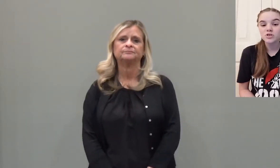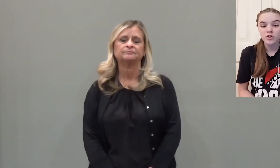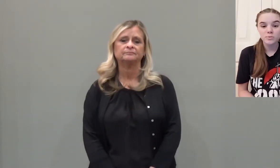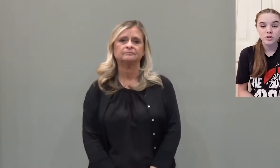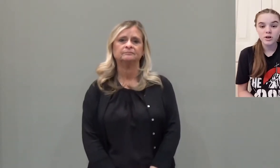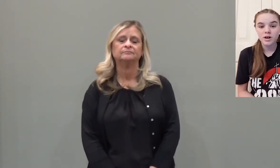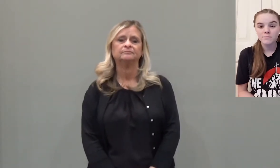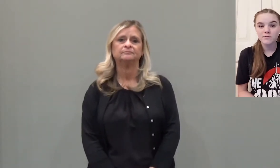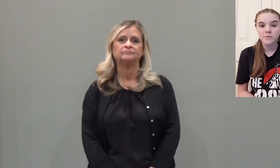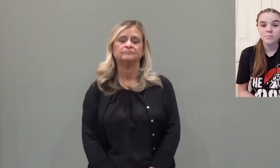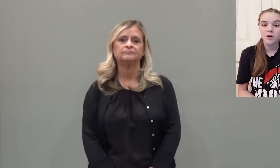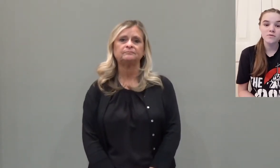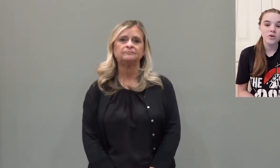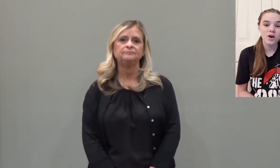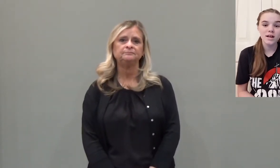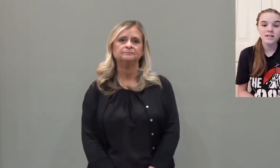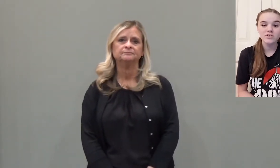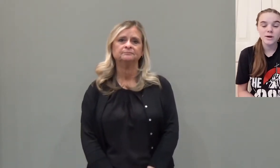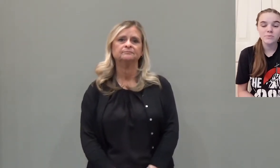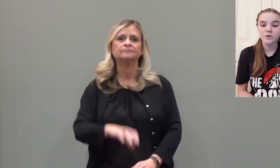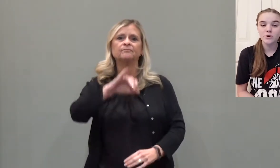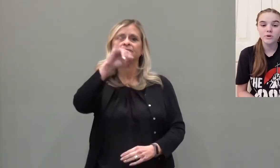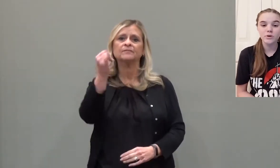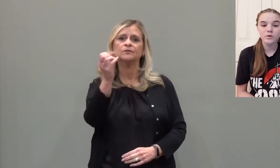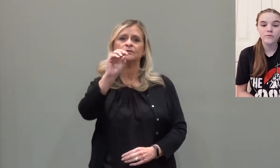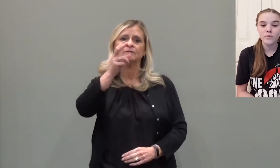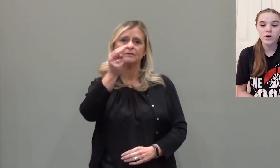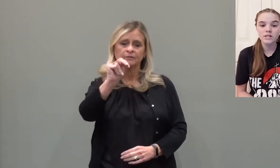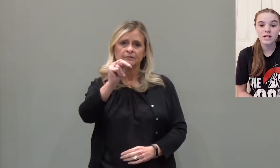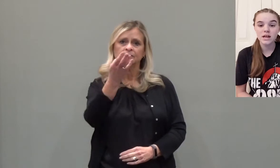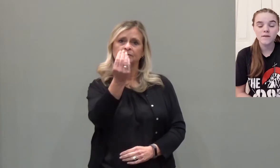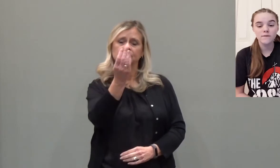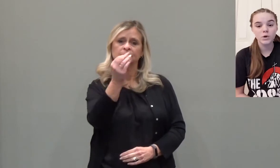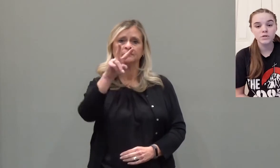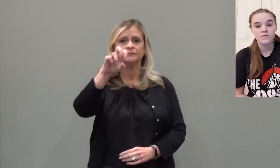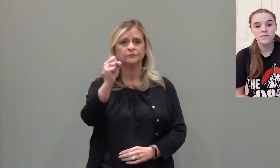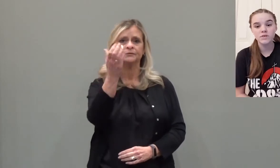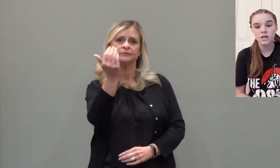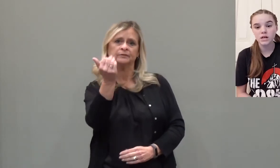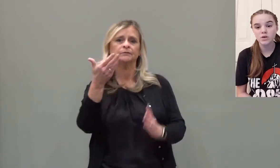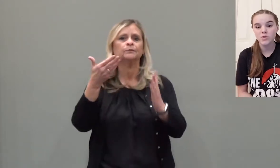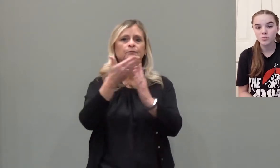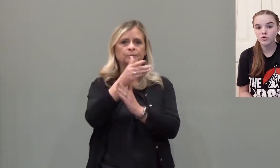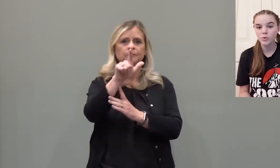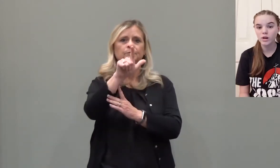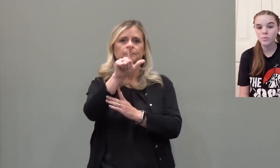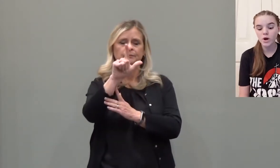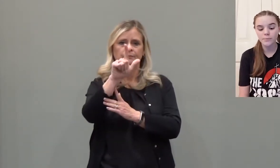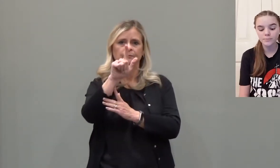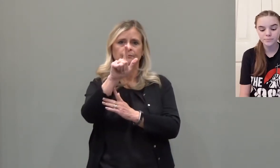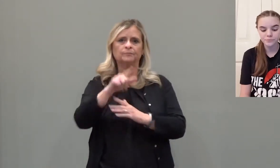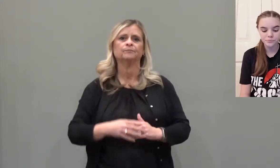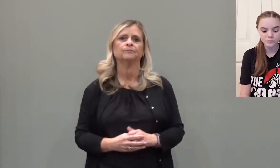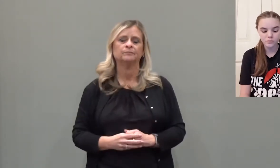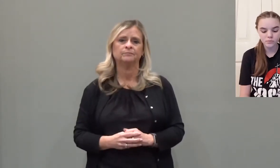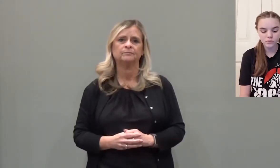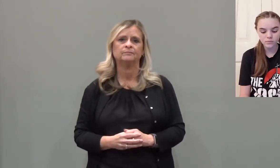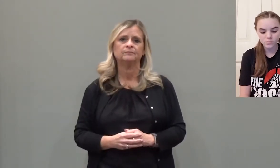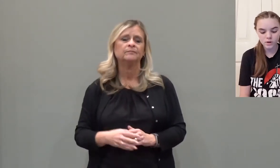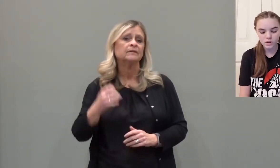This week's scripture comes from the book of John, chapter 14, verse 15 through 21.